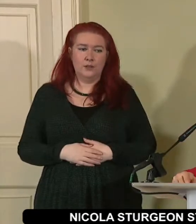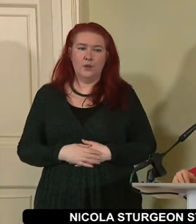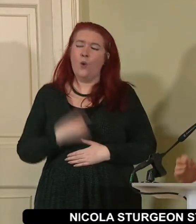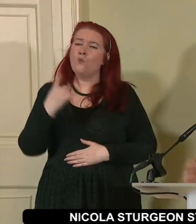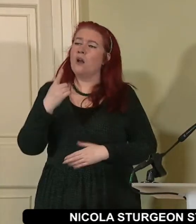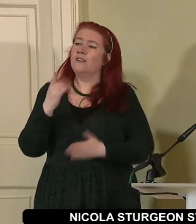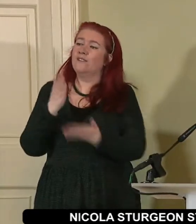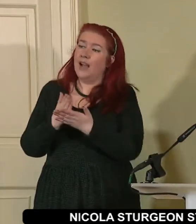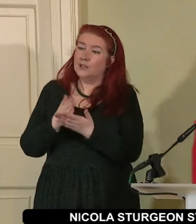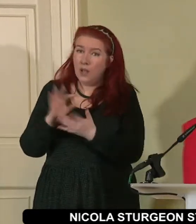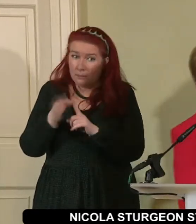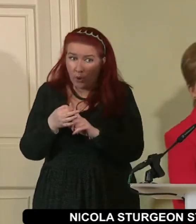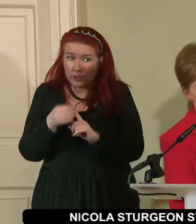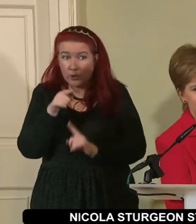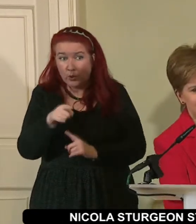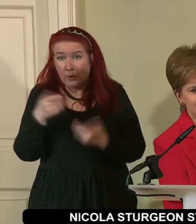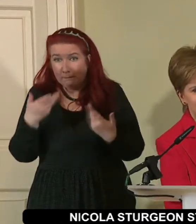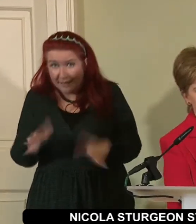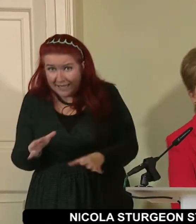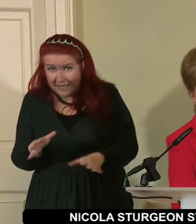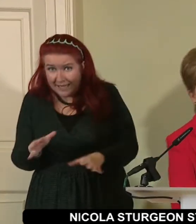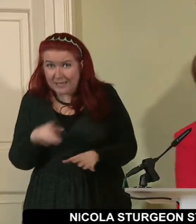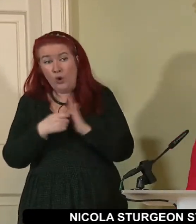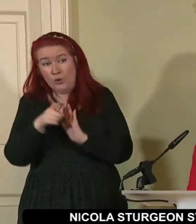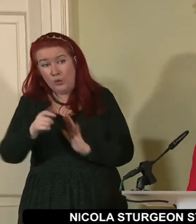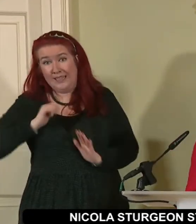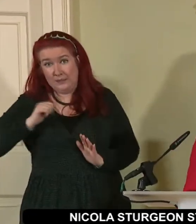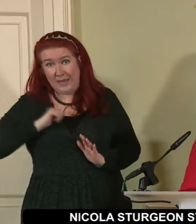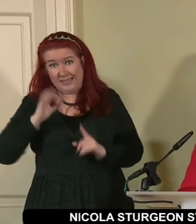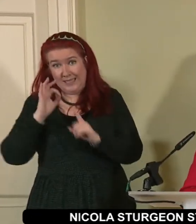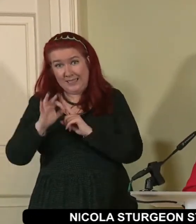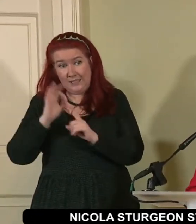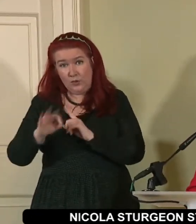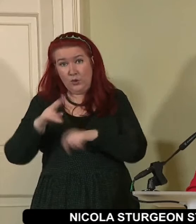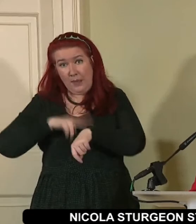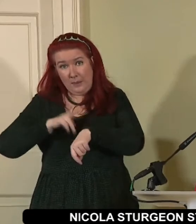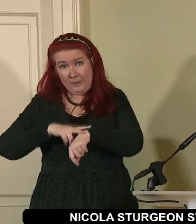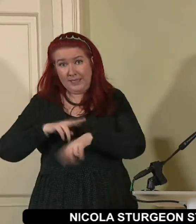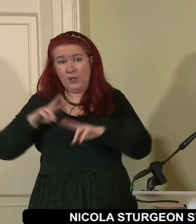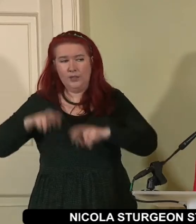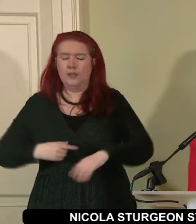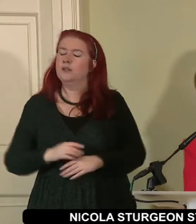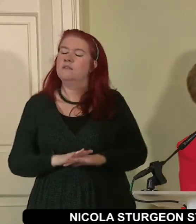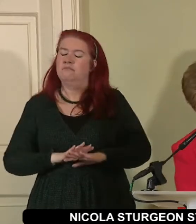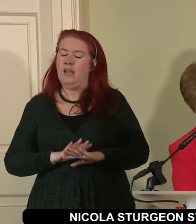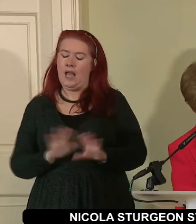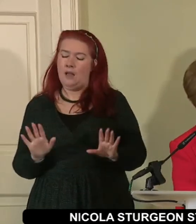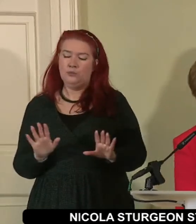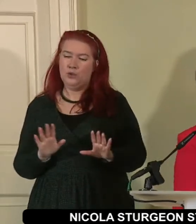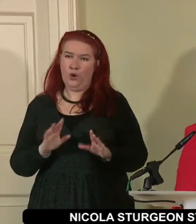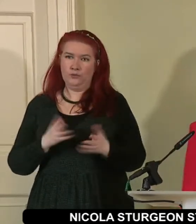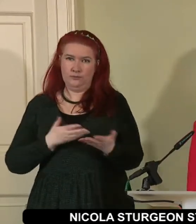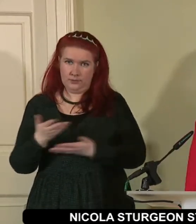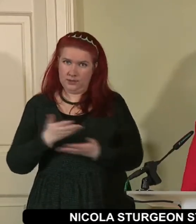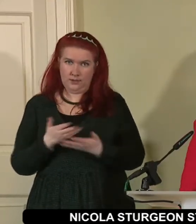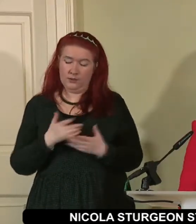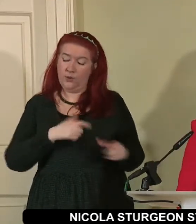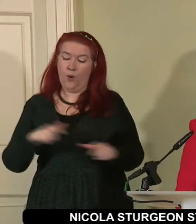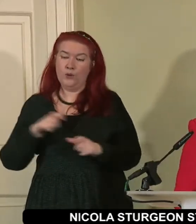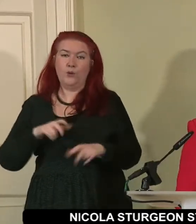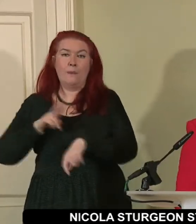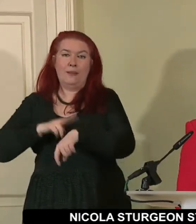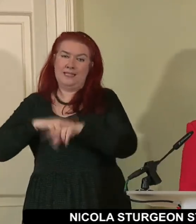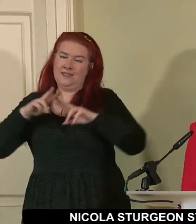factual point. Have you been or do you expect to be interviewed by the police who are looking into your party's finances? I'm not going to discuss an ongoing